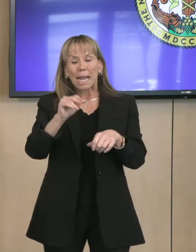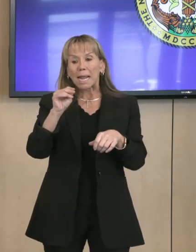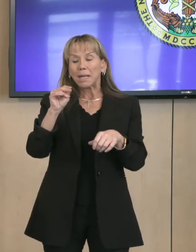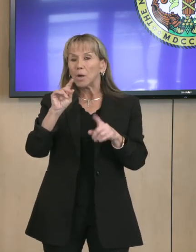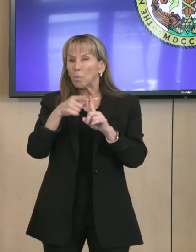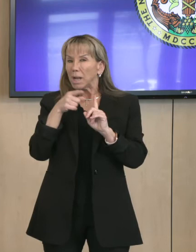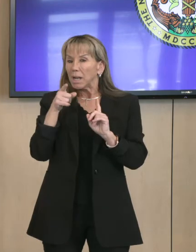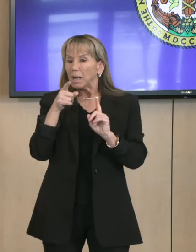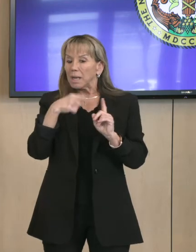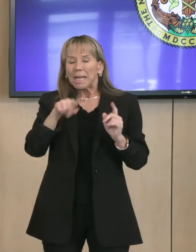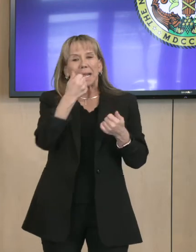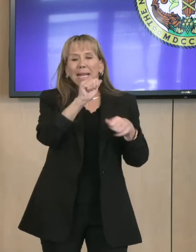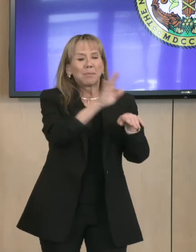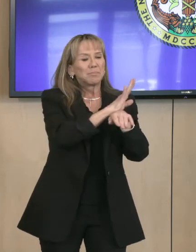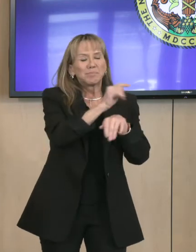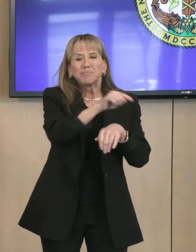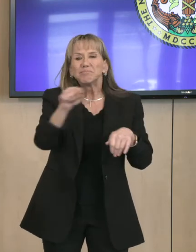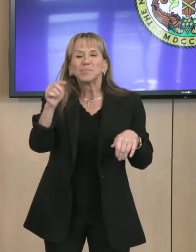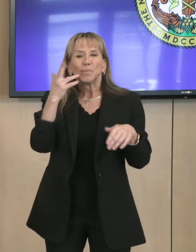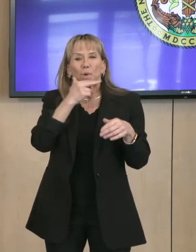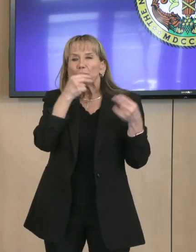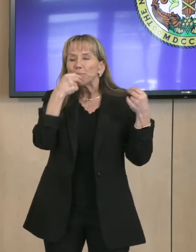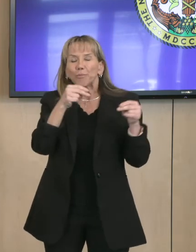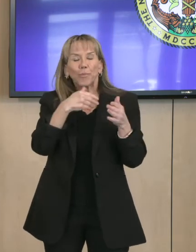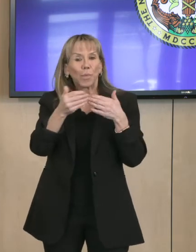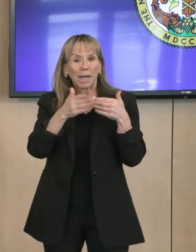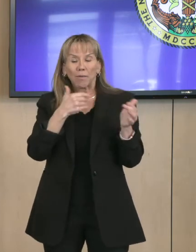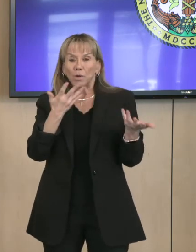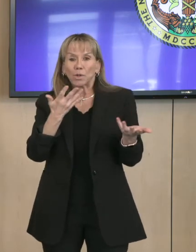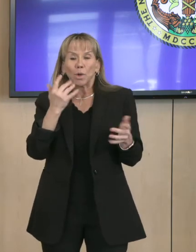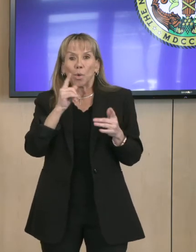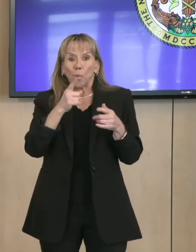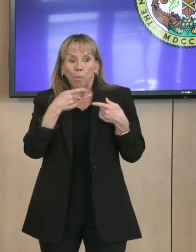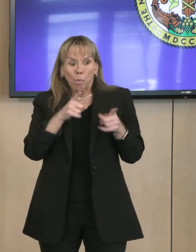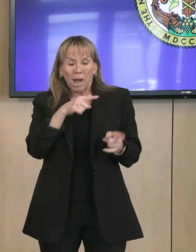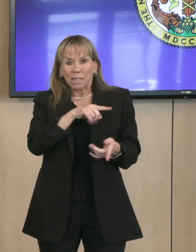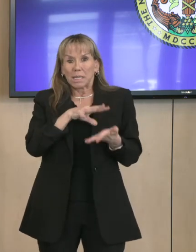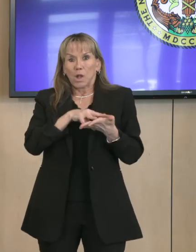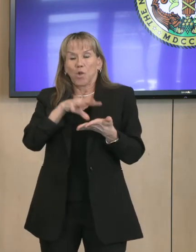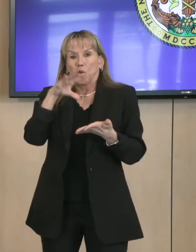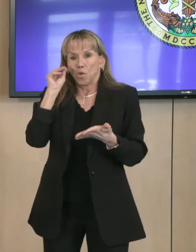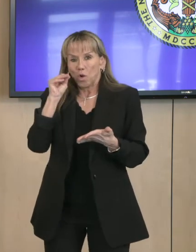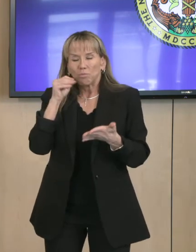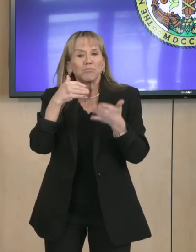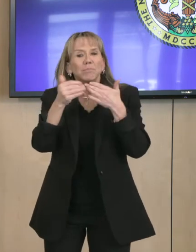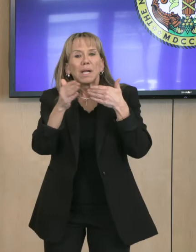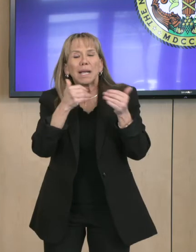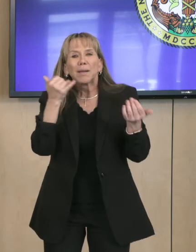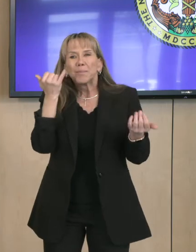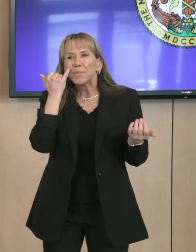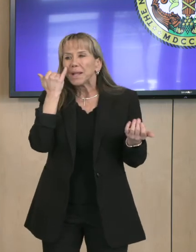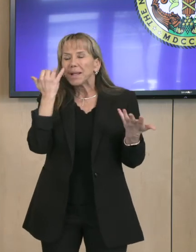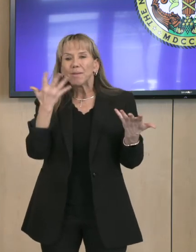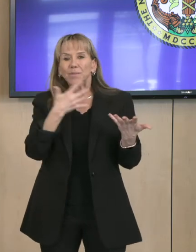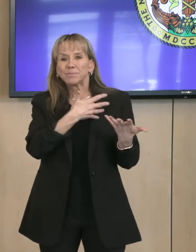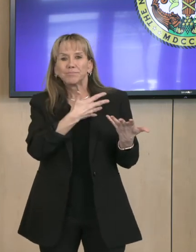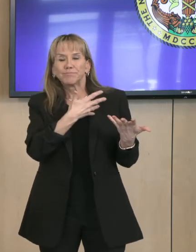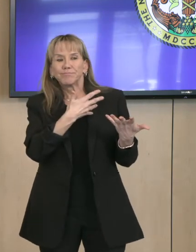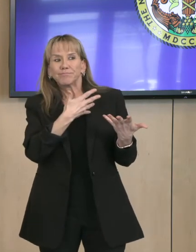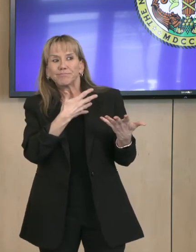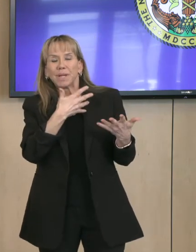a case, even if the case wasn't working while symptomatic, wasn't even able to